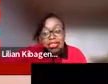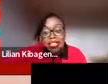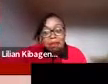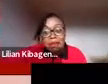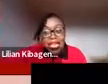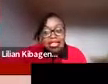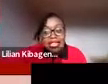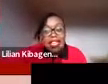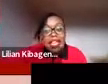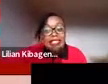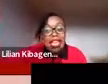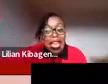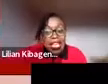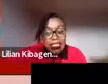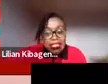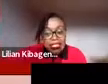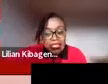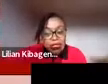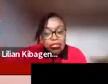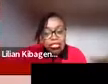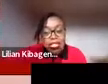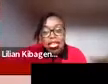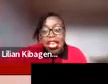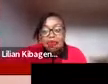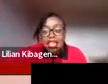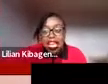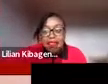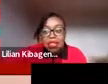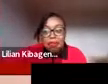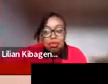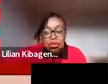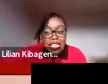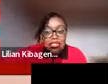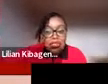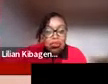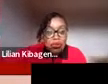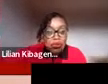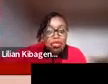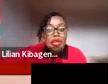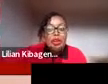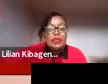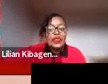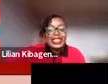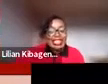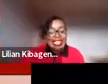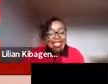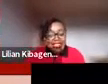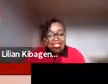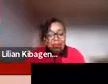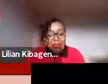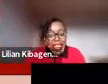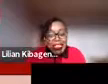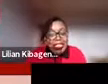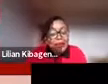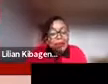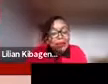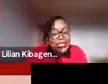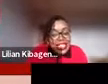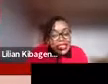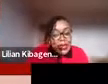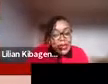school hearing impaired, the art category, and we have Ebukuya School for the hearing